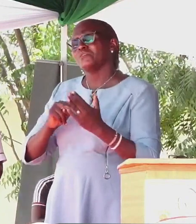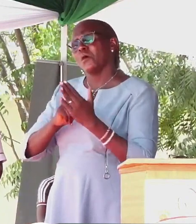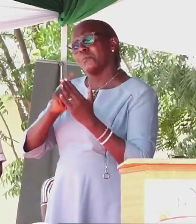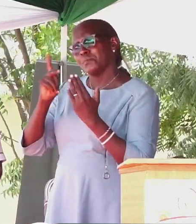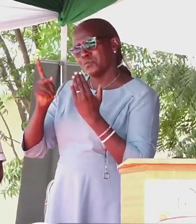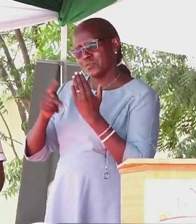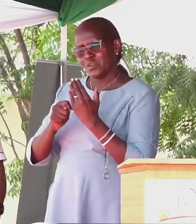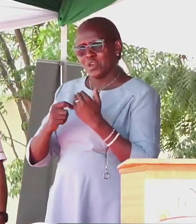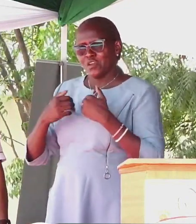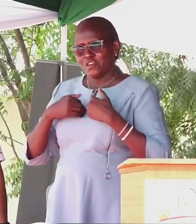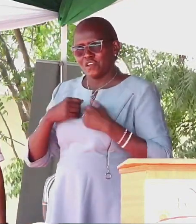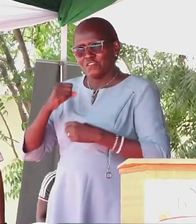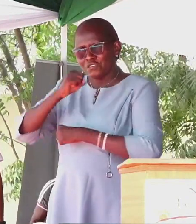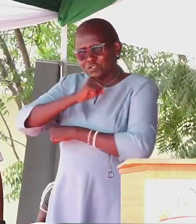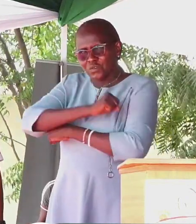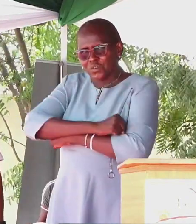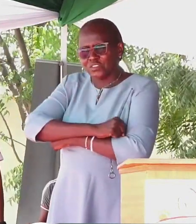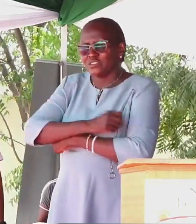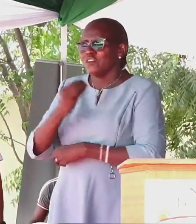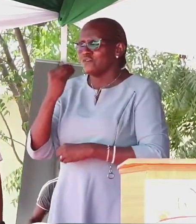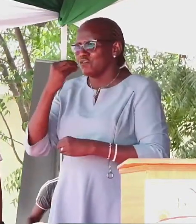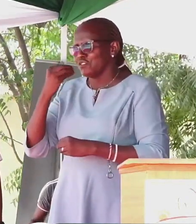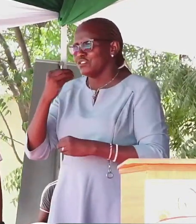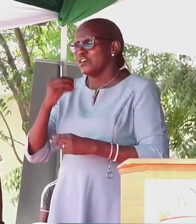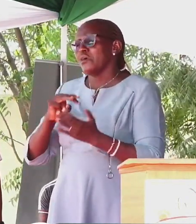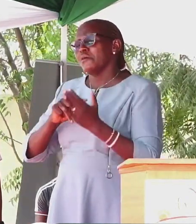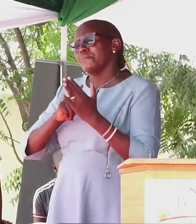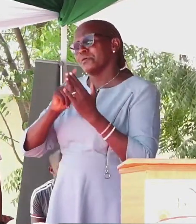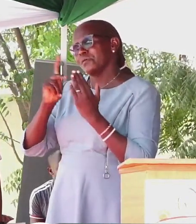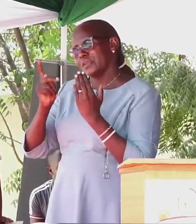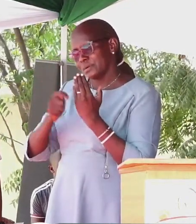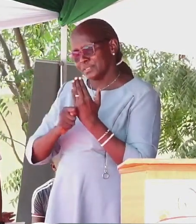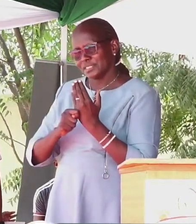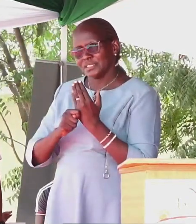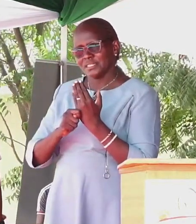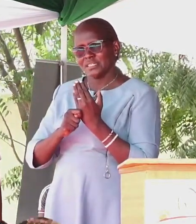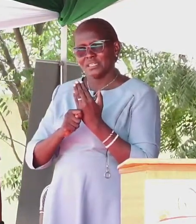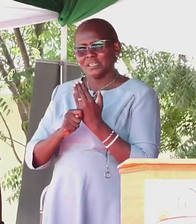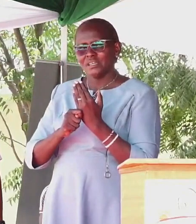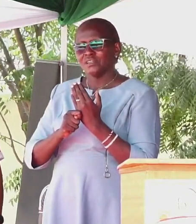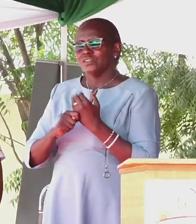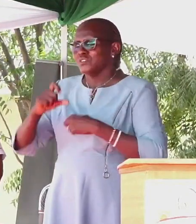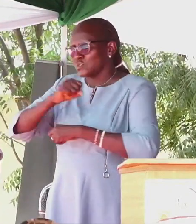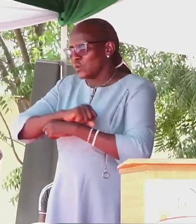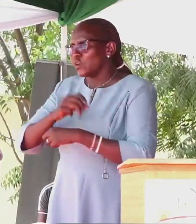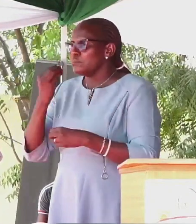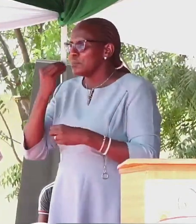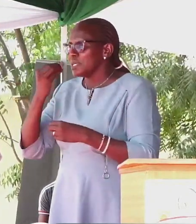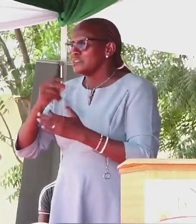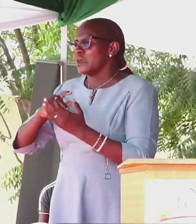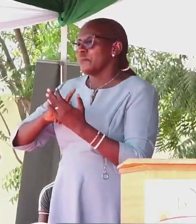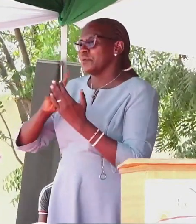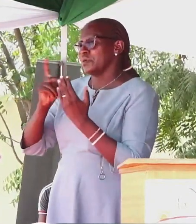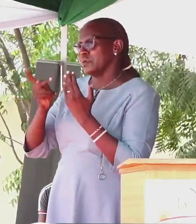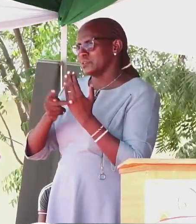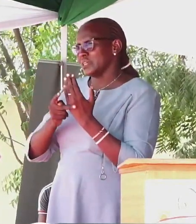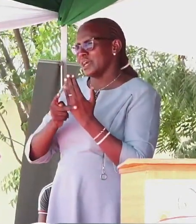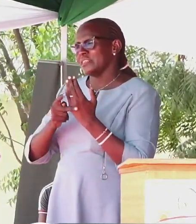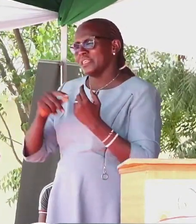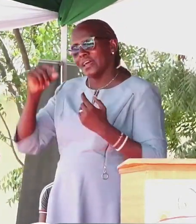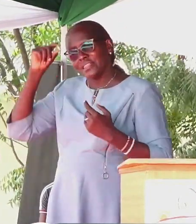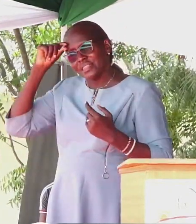we have schools meals program. We were told that's not feeding program, but school meals program. And this is under the